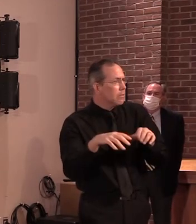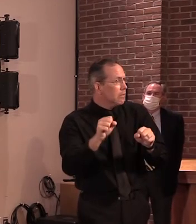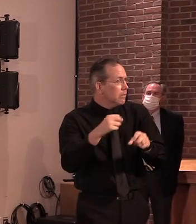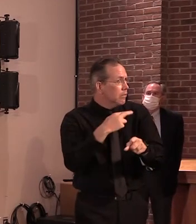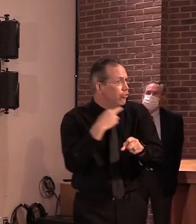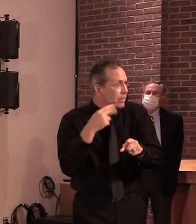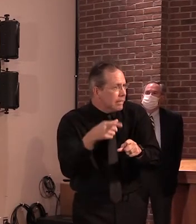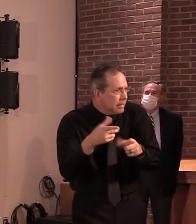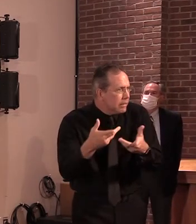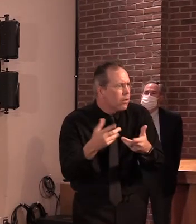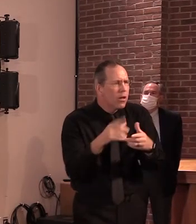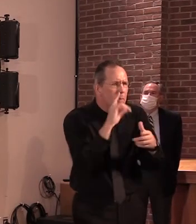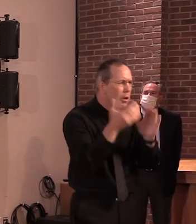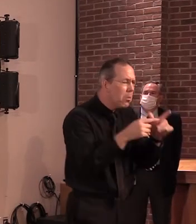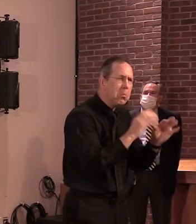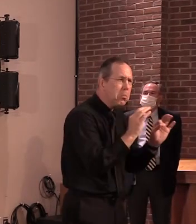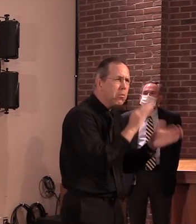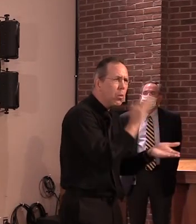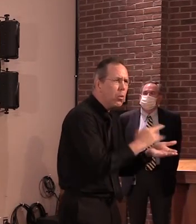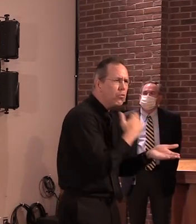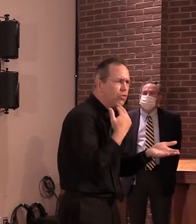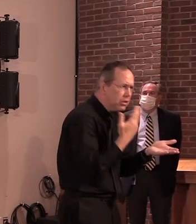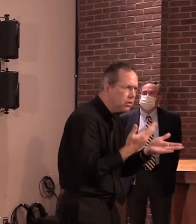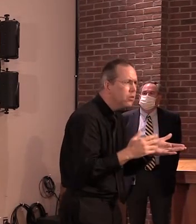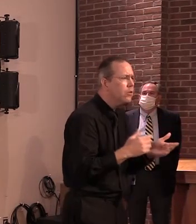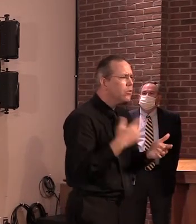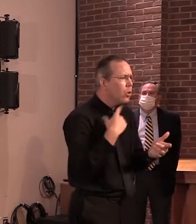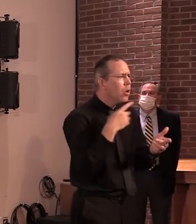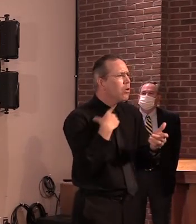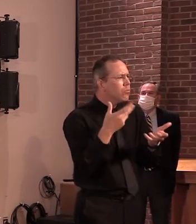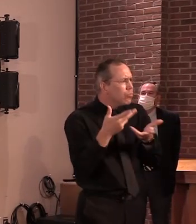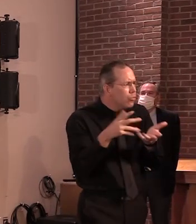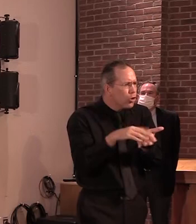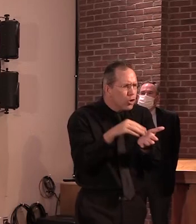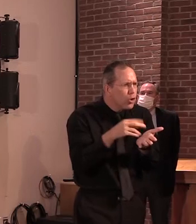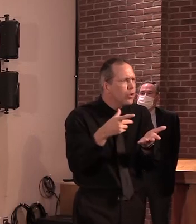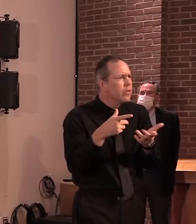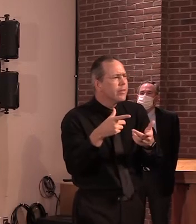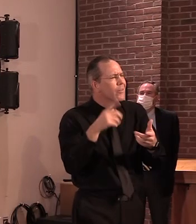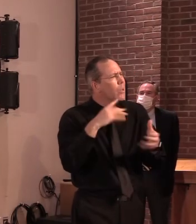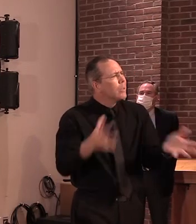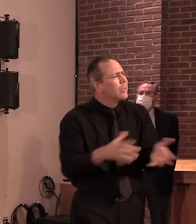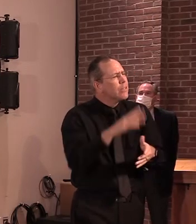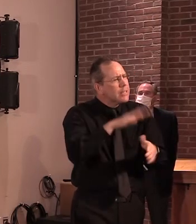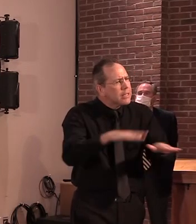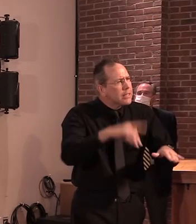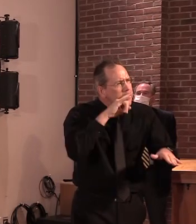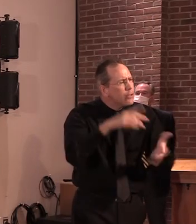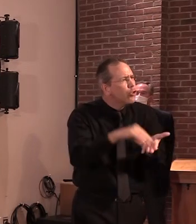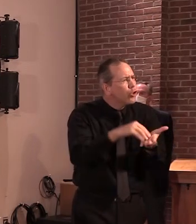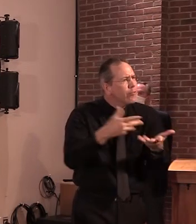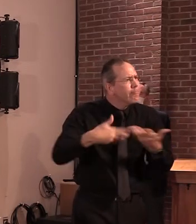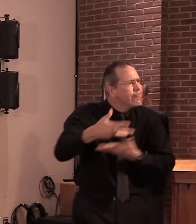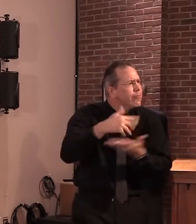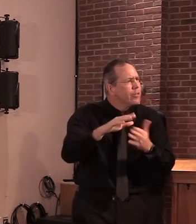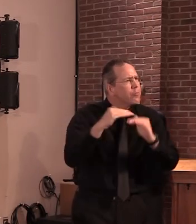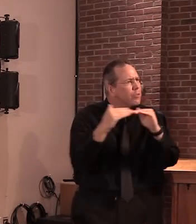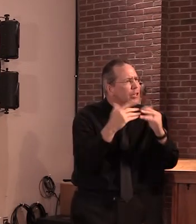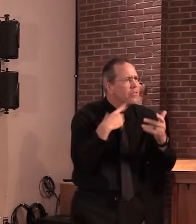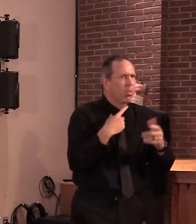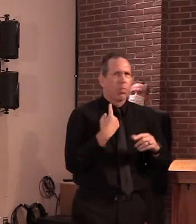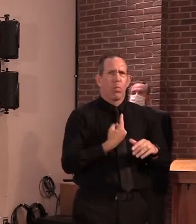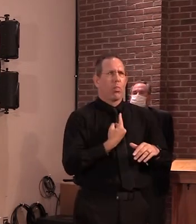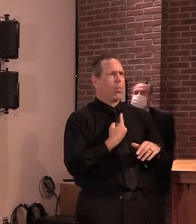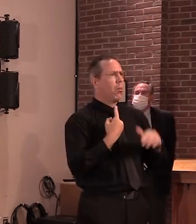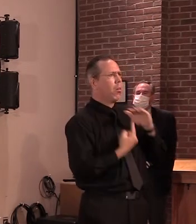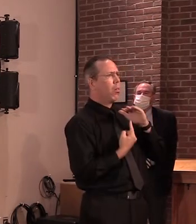emotional risks for young children, I come to the same conclusion as pediatricians and education experts. Now is the